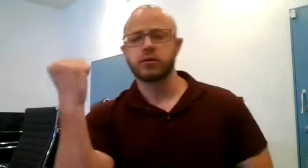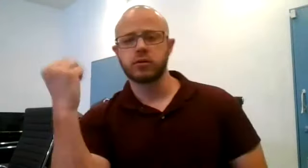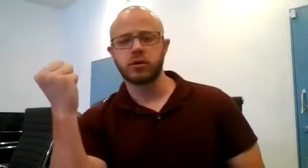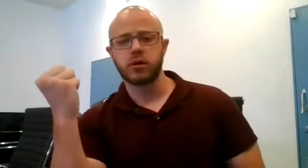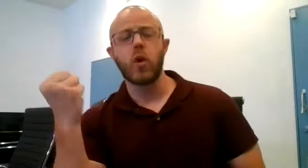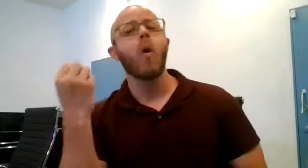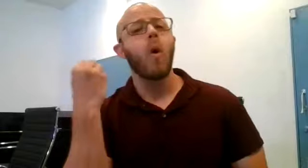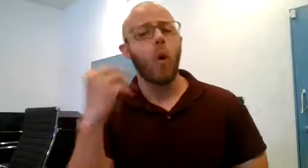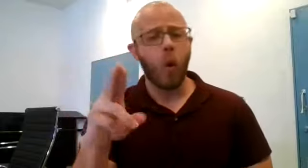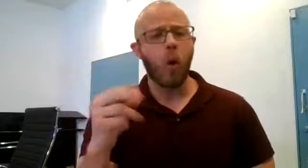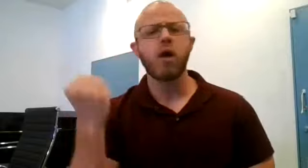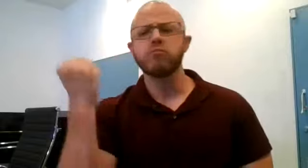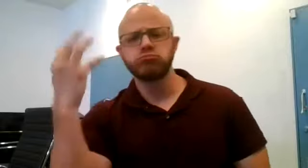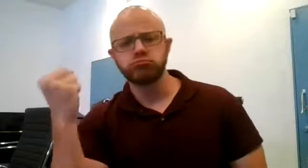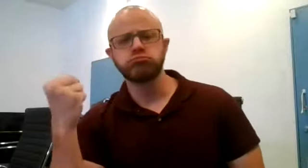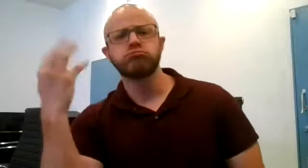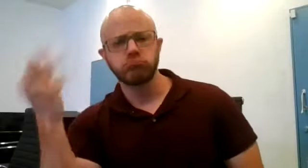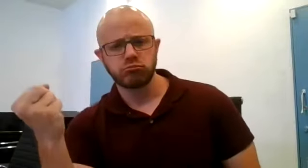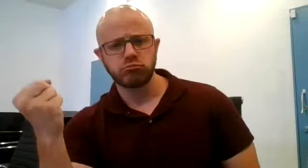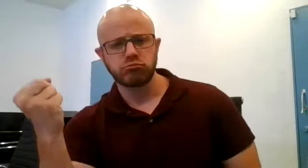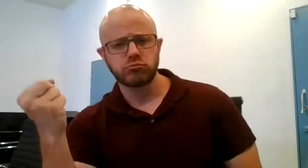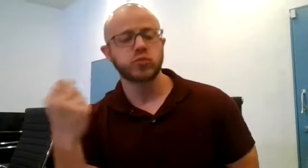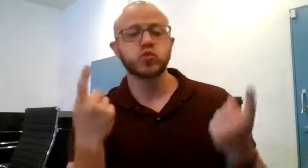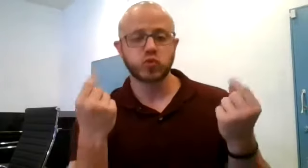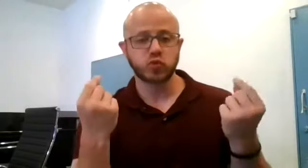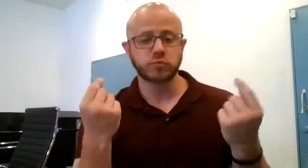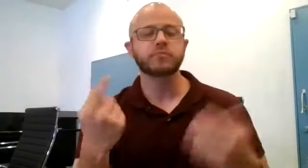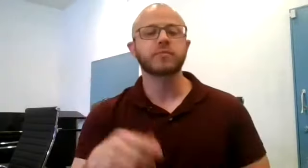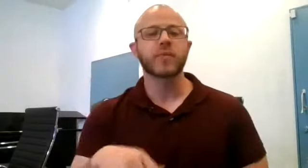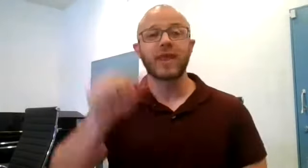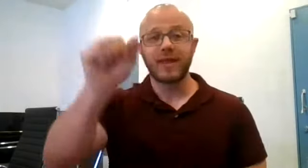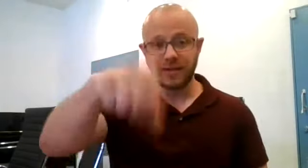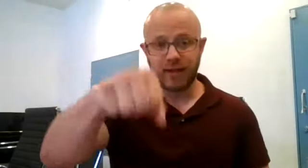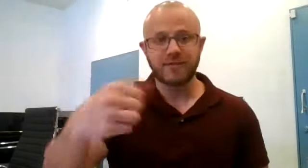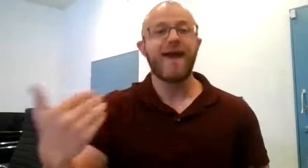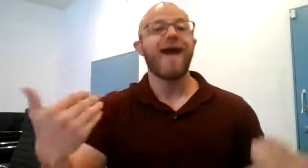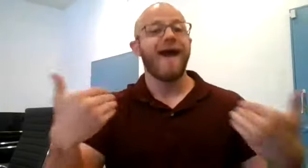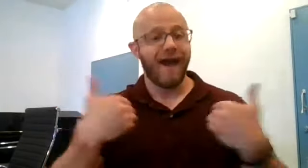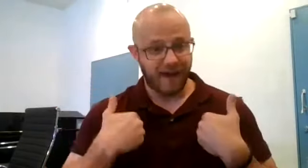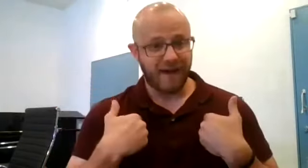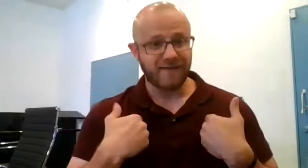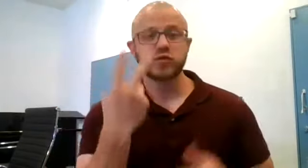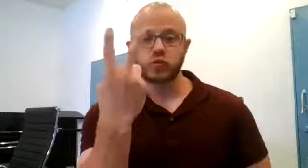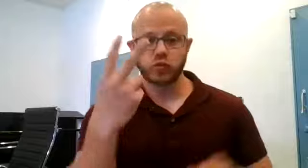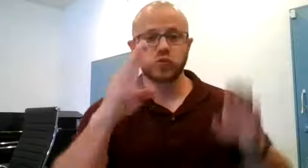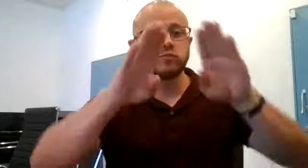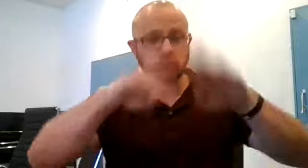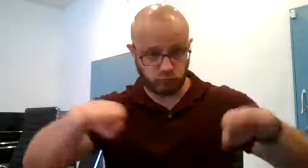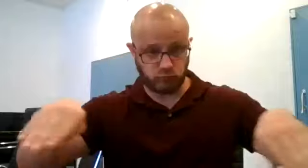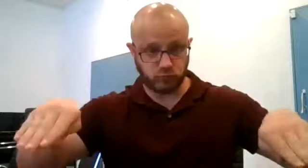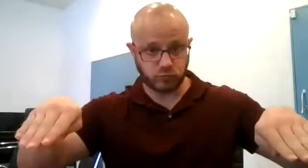You can sign with your right hand or left hand, or do everything on the right hand, okay? So you say, yes, have 2